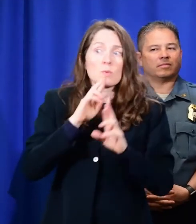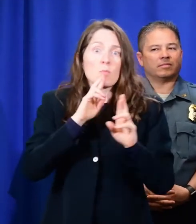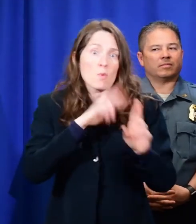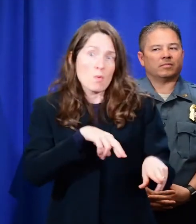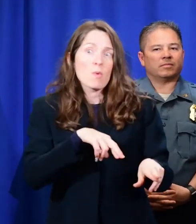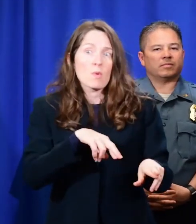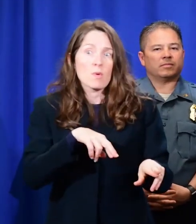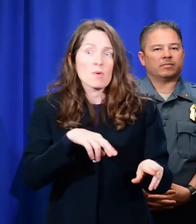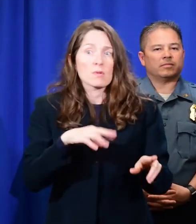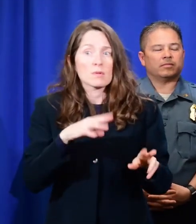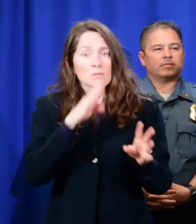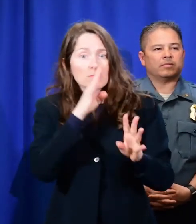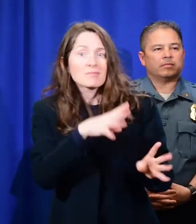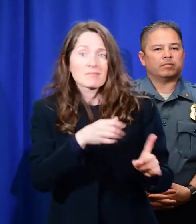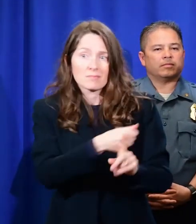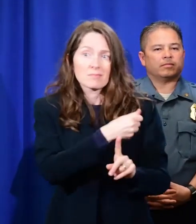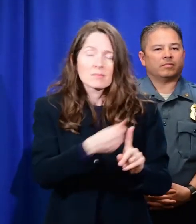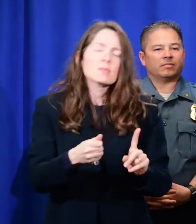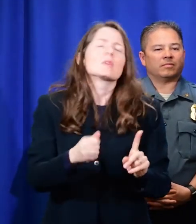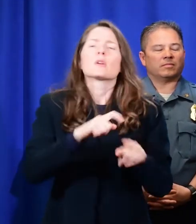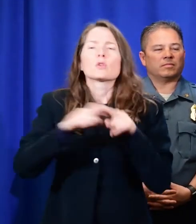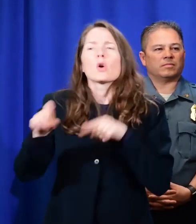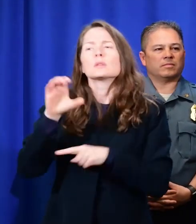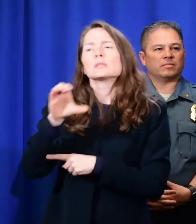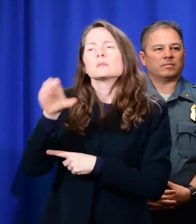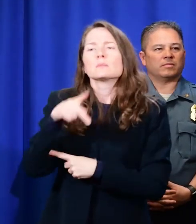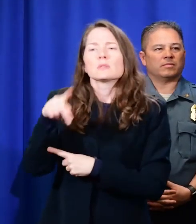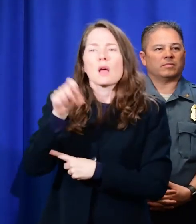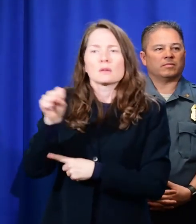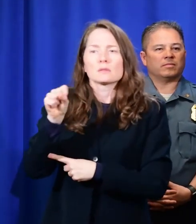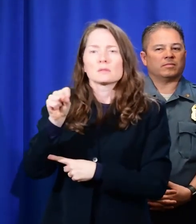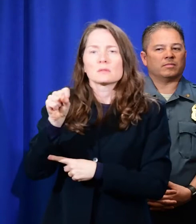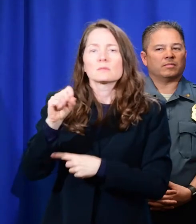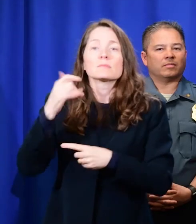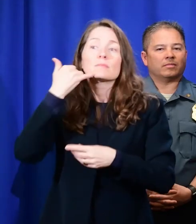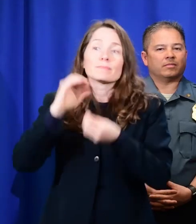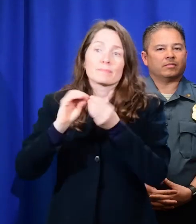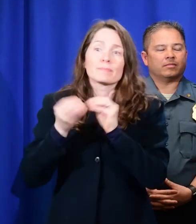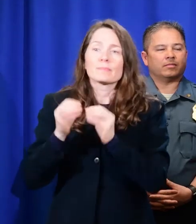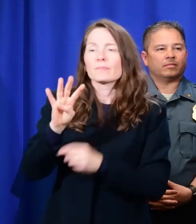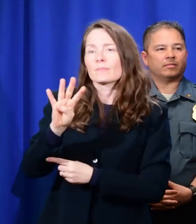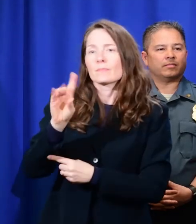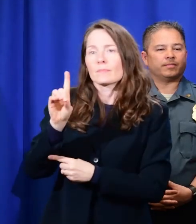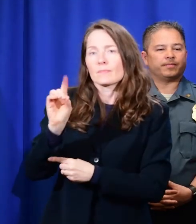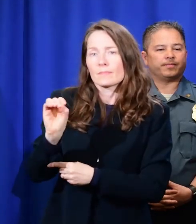urge you to call the CPS reporting line at